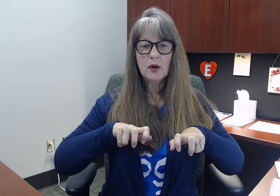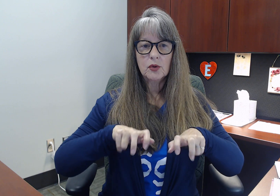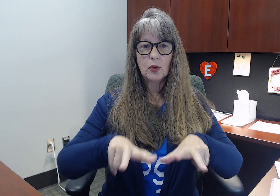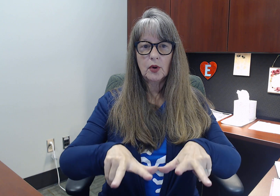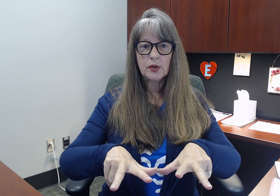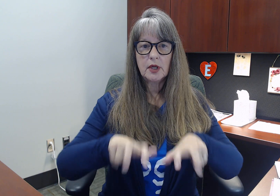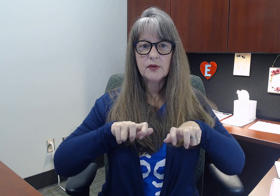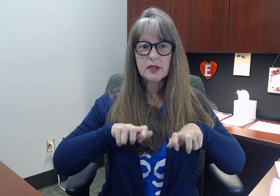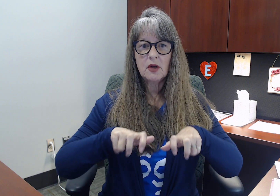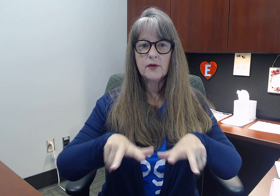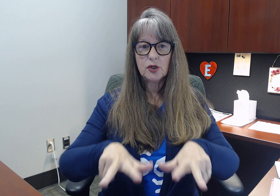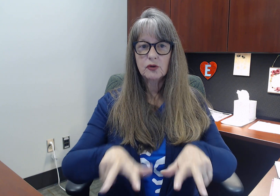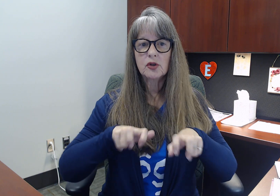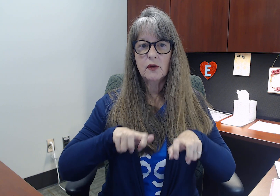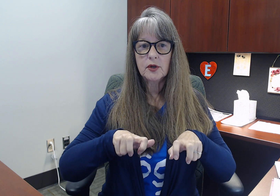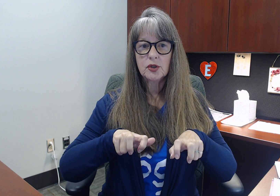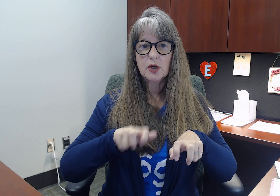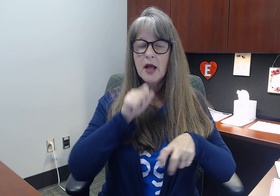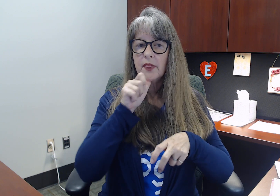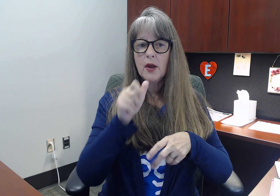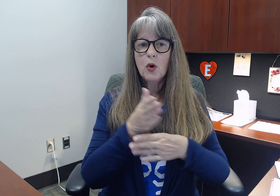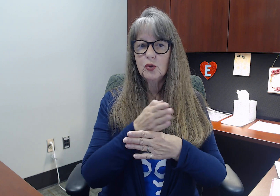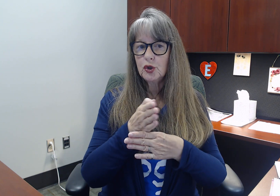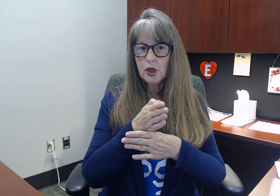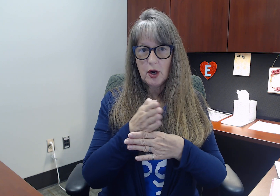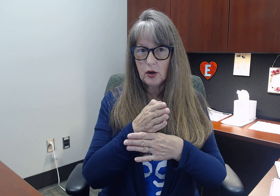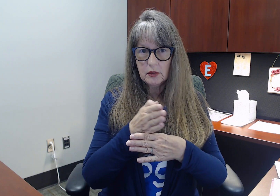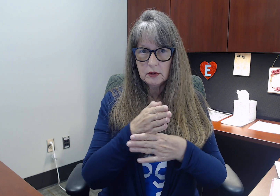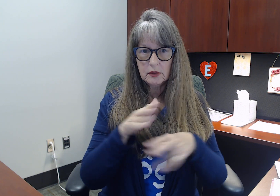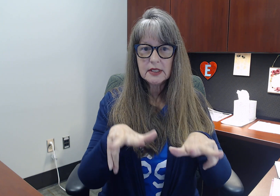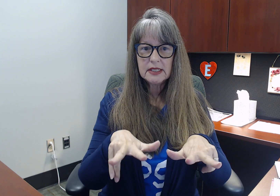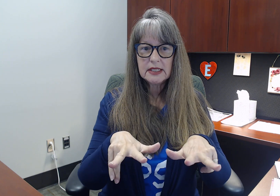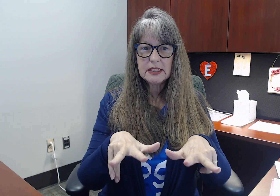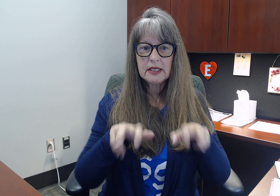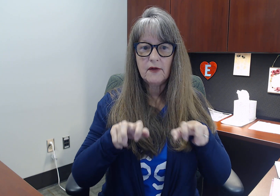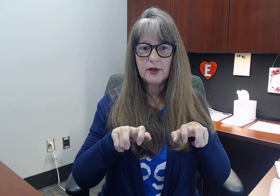toward ourselves. Selfish. They're selfish. They won't share. Selfish.